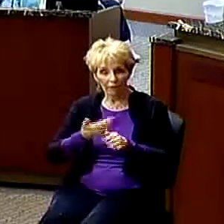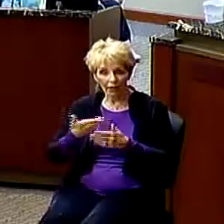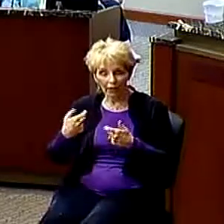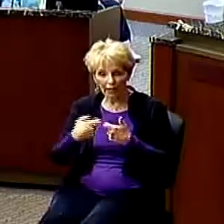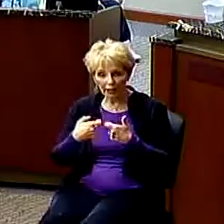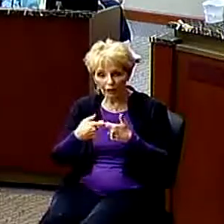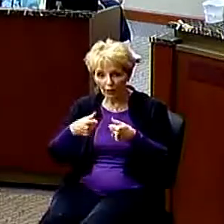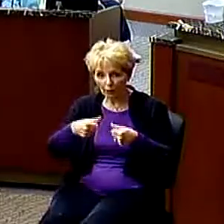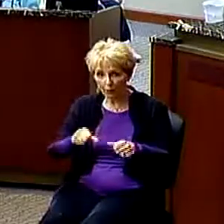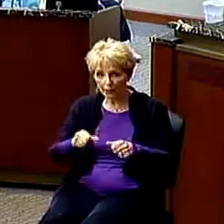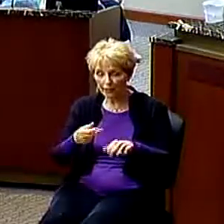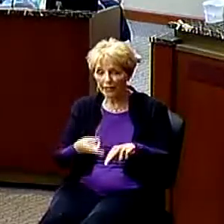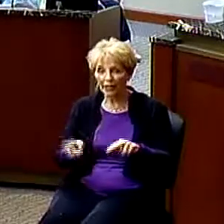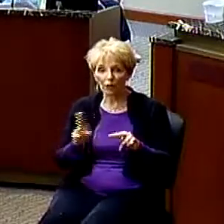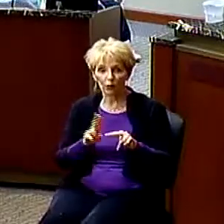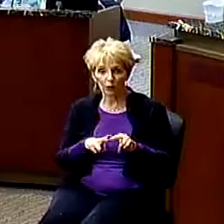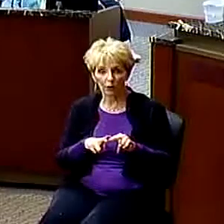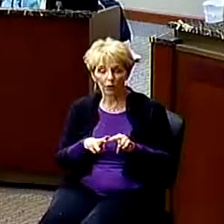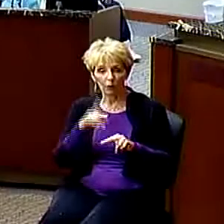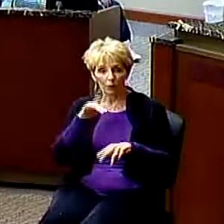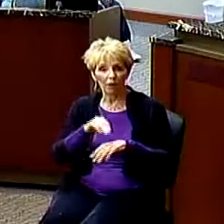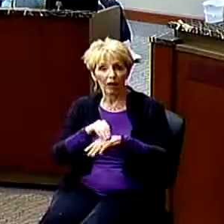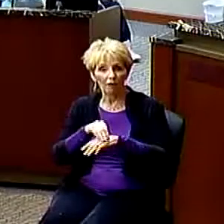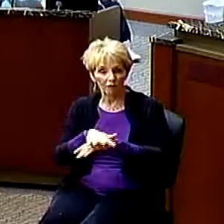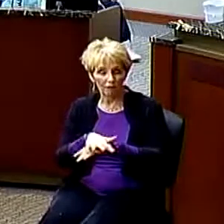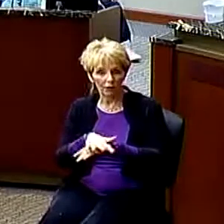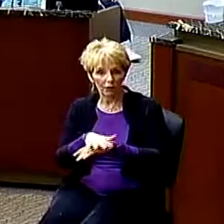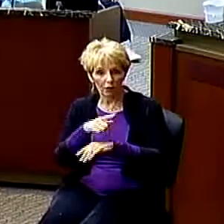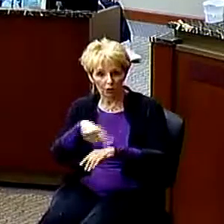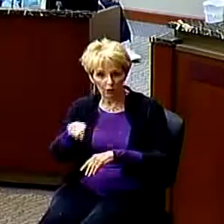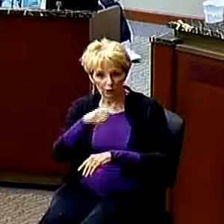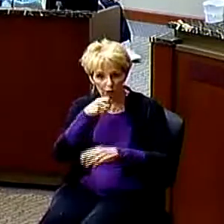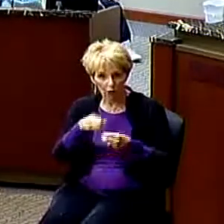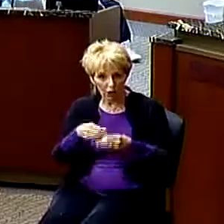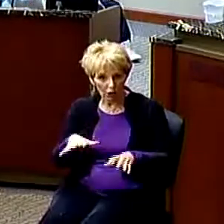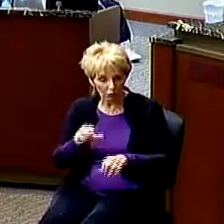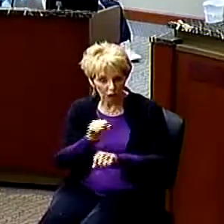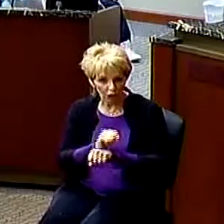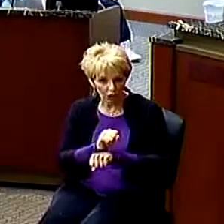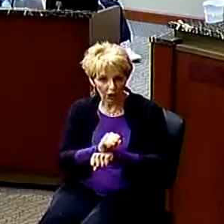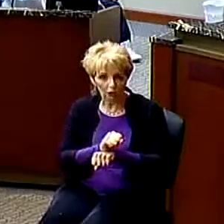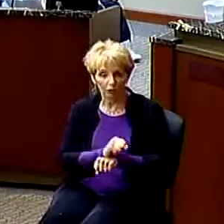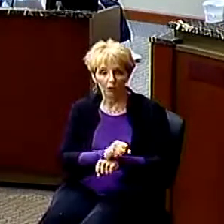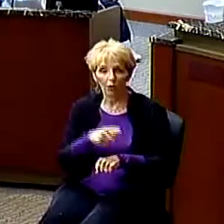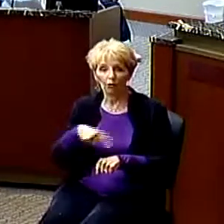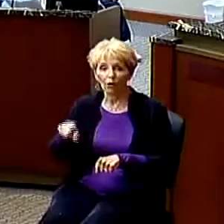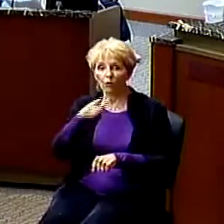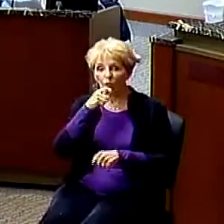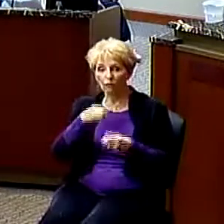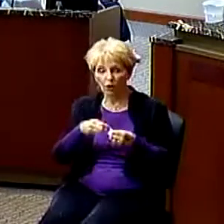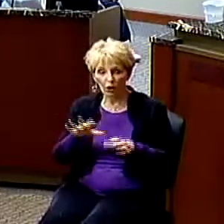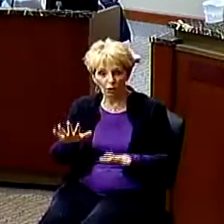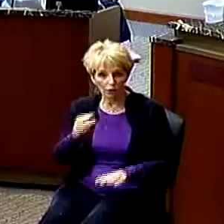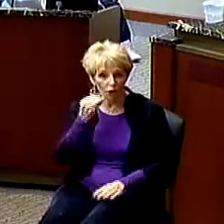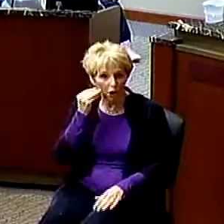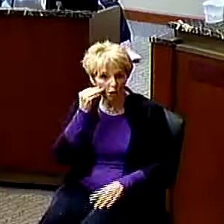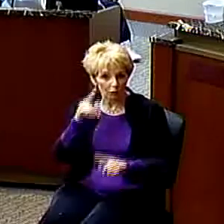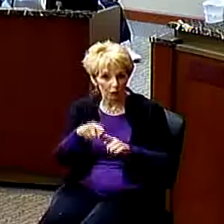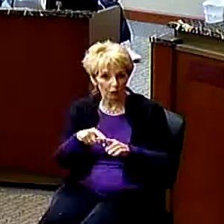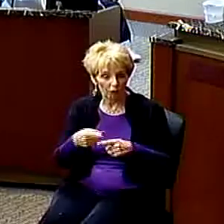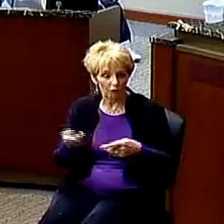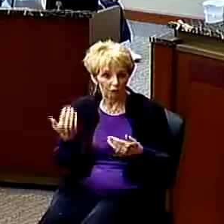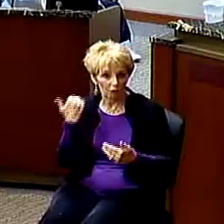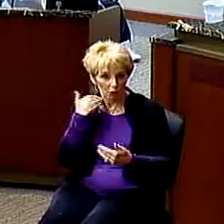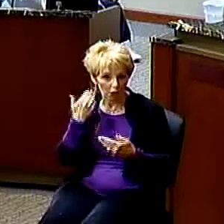electric deposit increase will affect those who have lost jobs, those who have lost their homes to